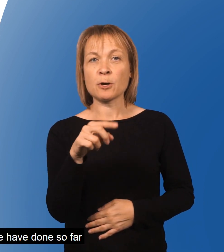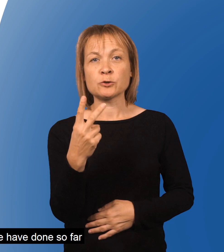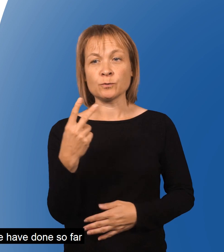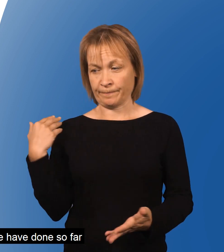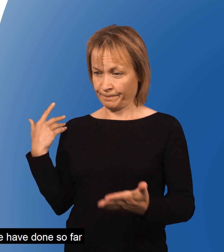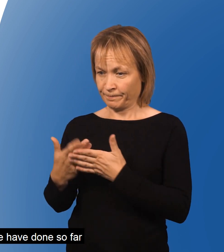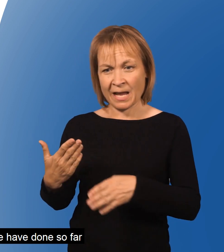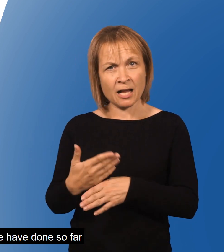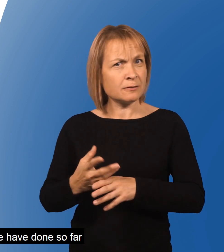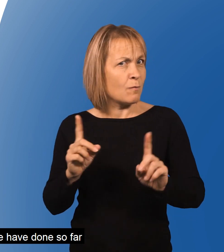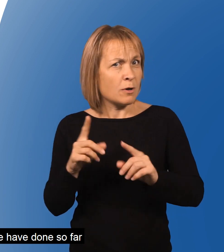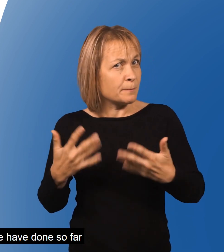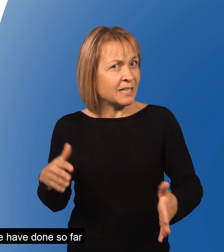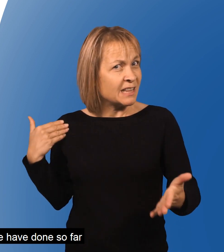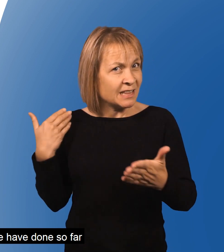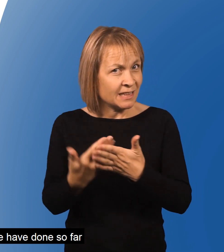3.2. What we have done so far.